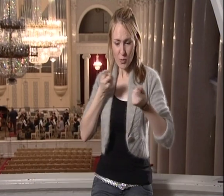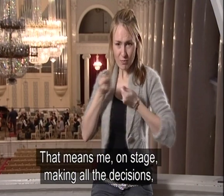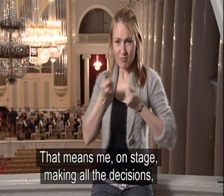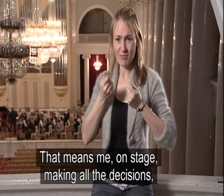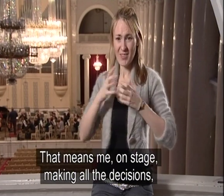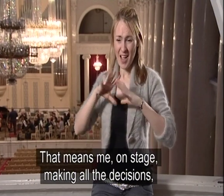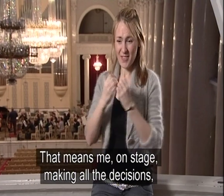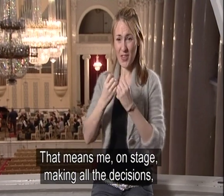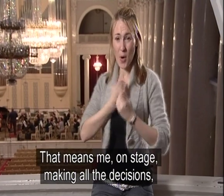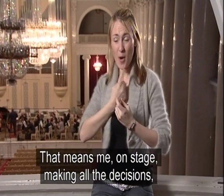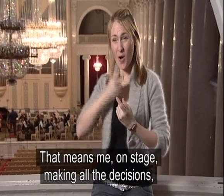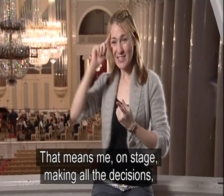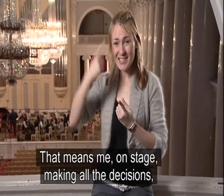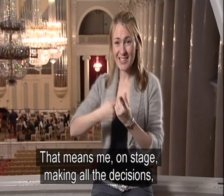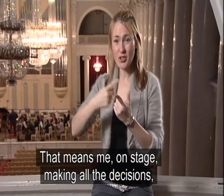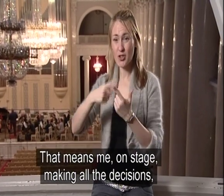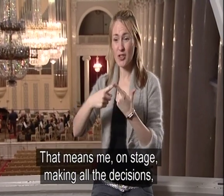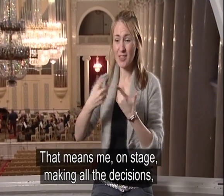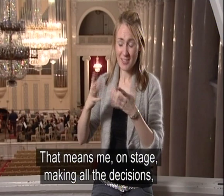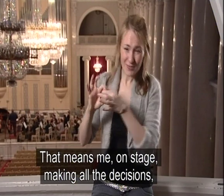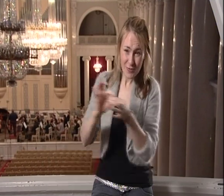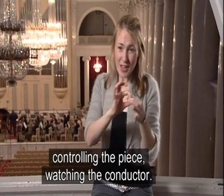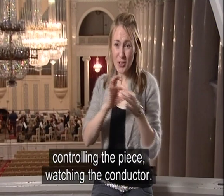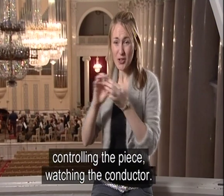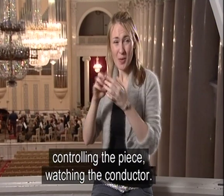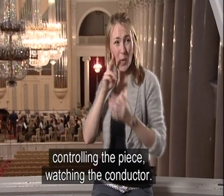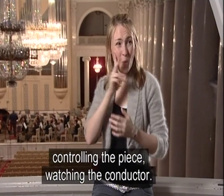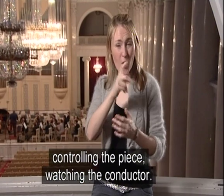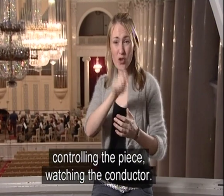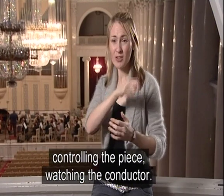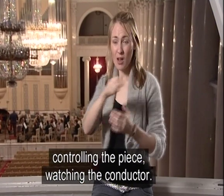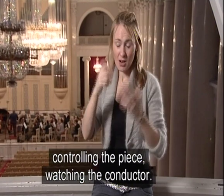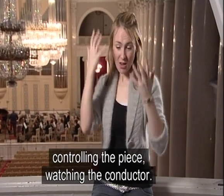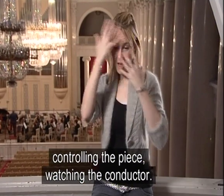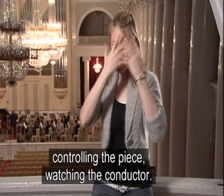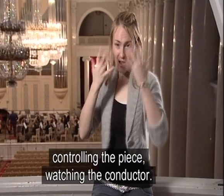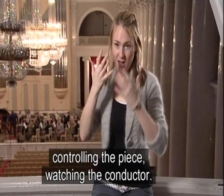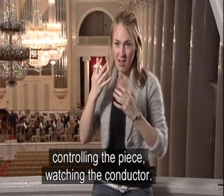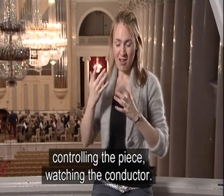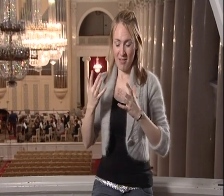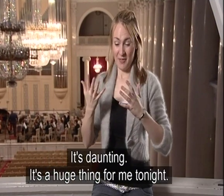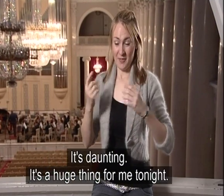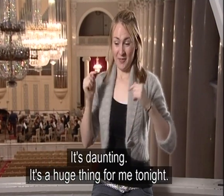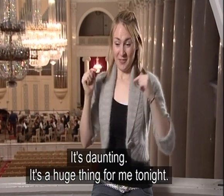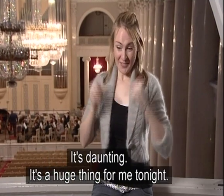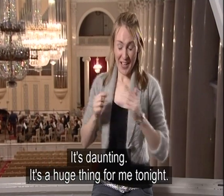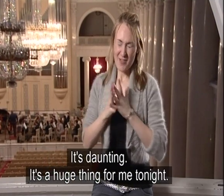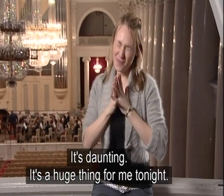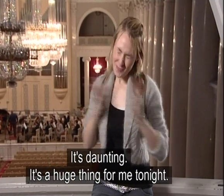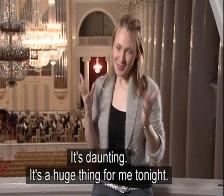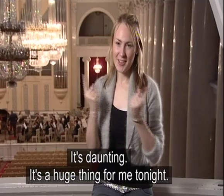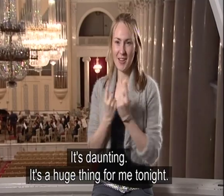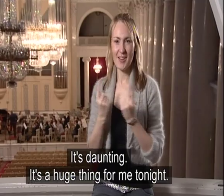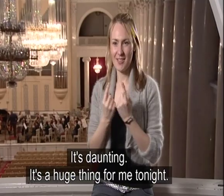meant me on stage making all the tradition, controlling the piece, watching the conductor, his daughter. It's a